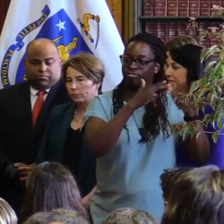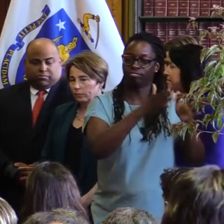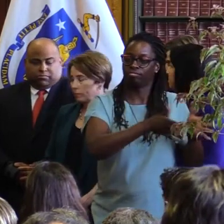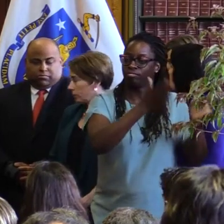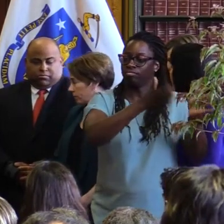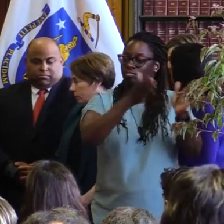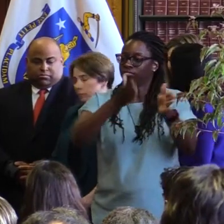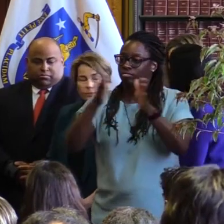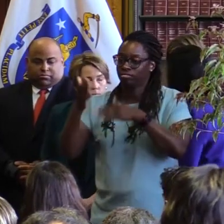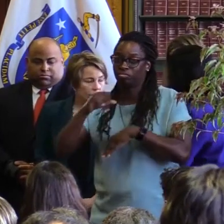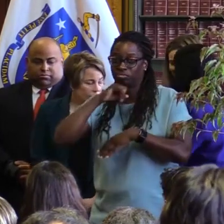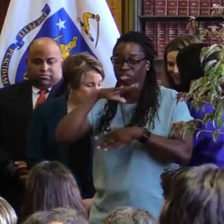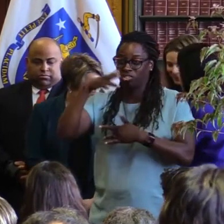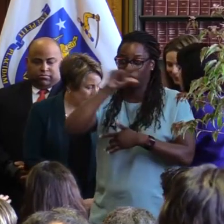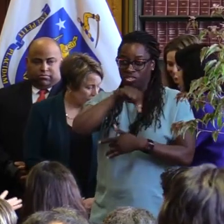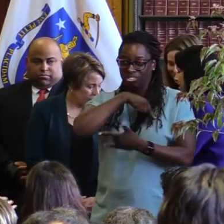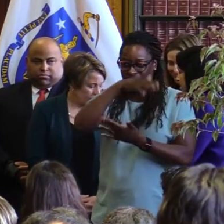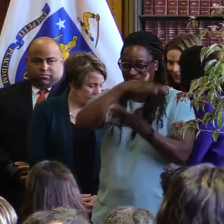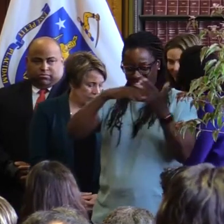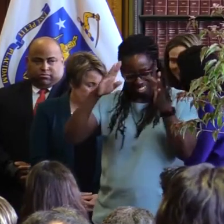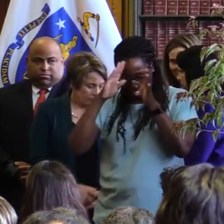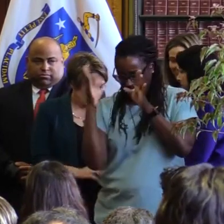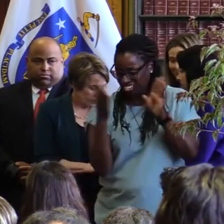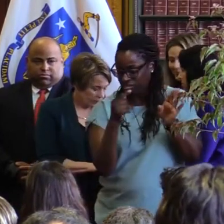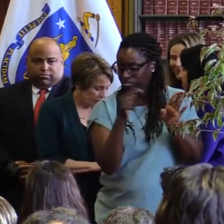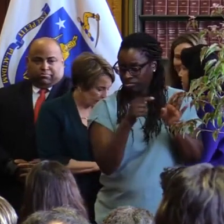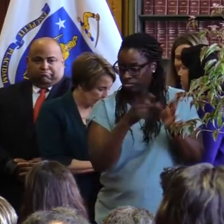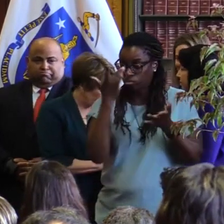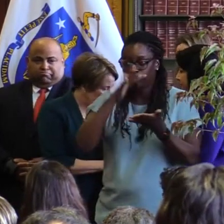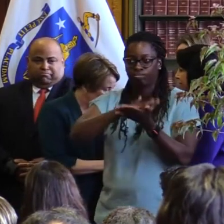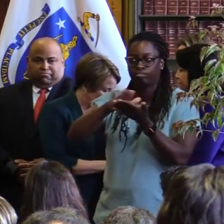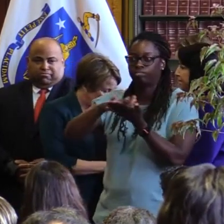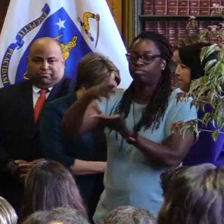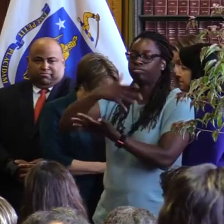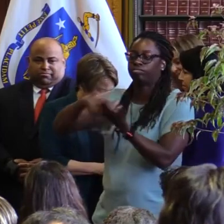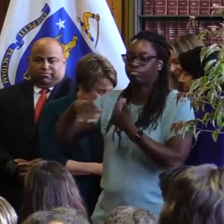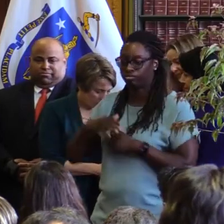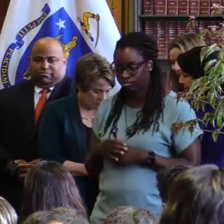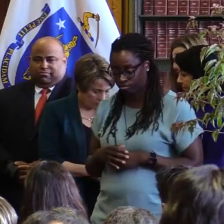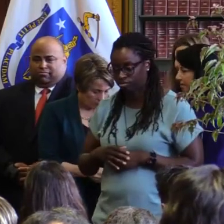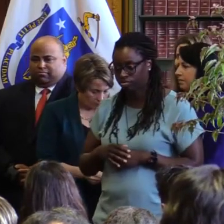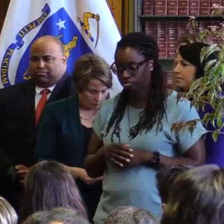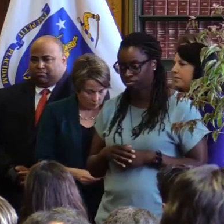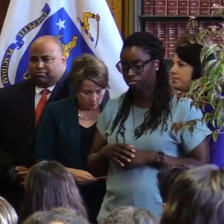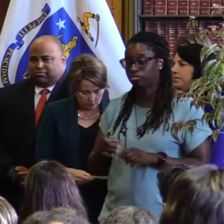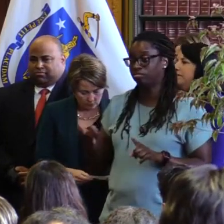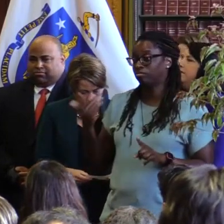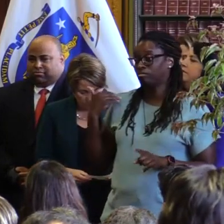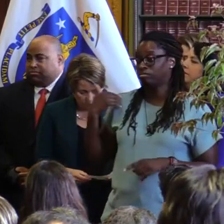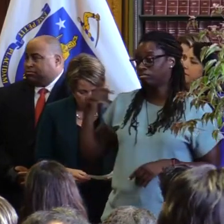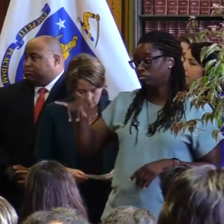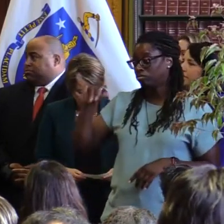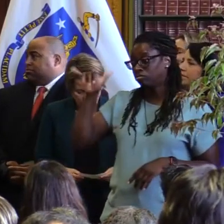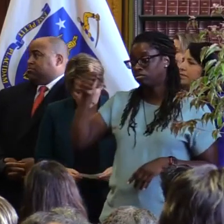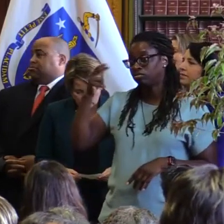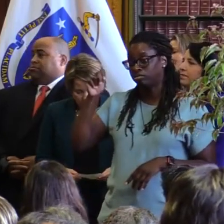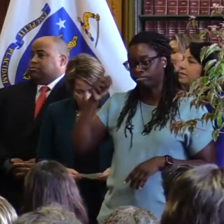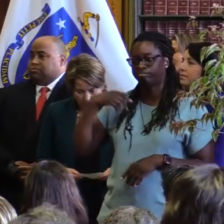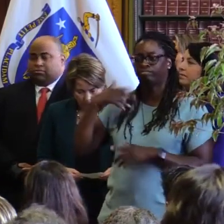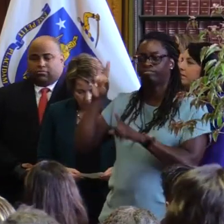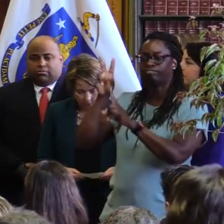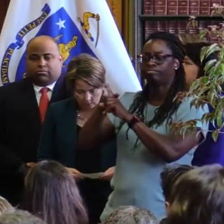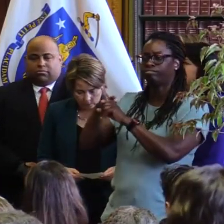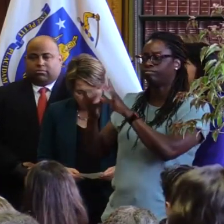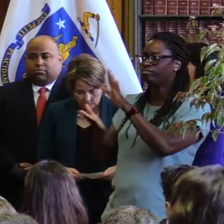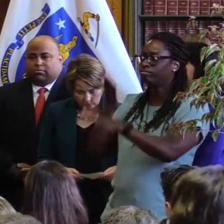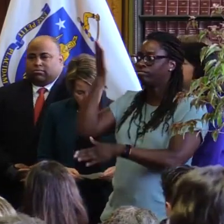this session. In January, I filed legislation that would create a revolving loan fund administered by